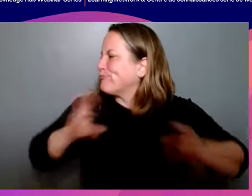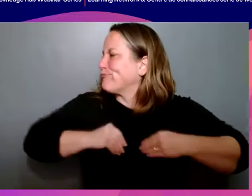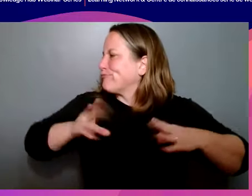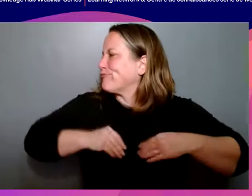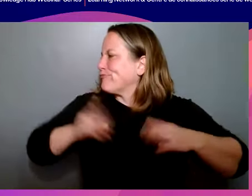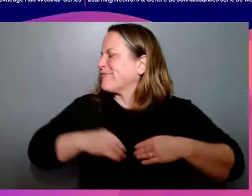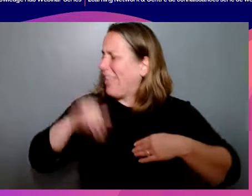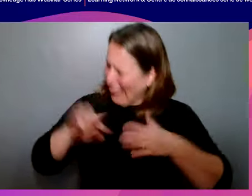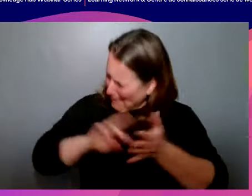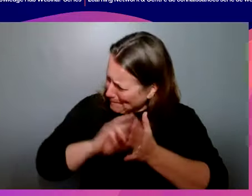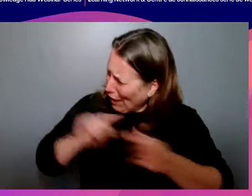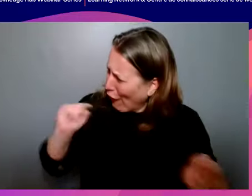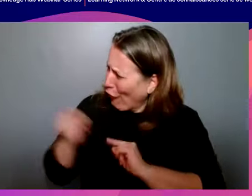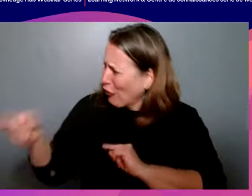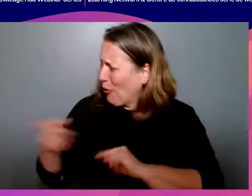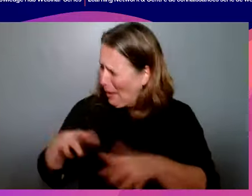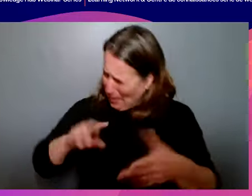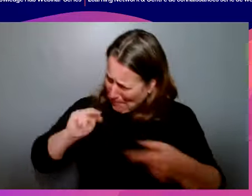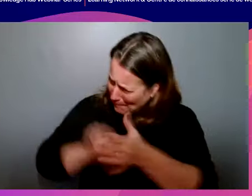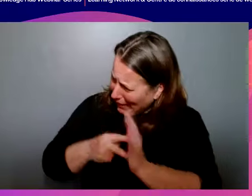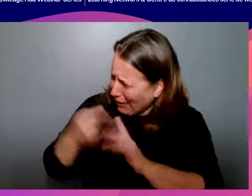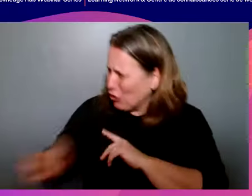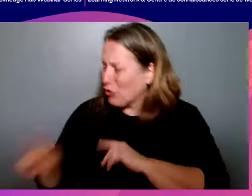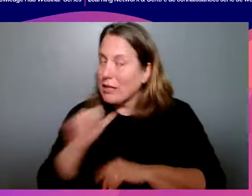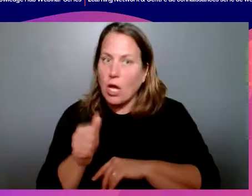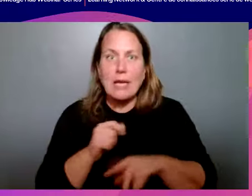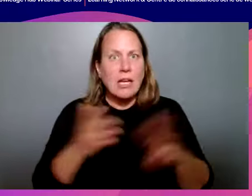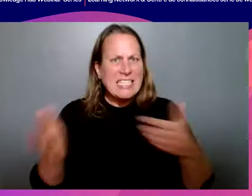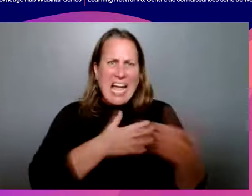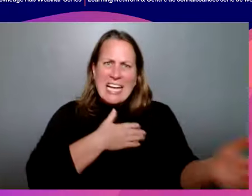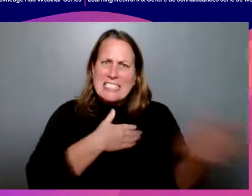to be harmful. It doesn't matter if it was meant to be harmful, right? The intent